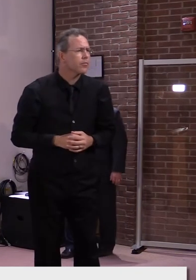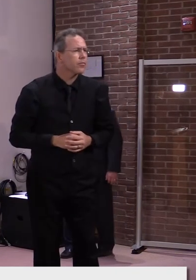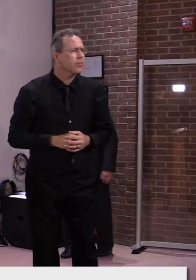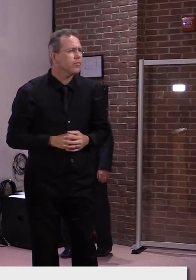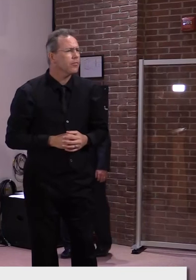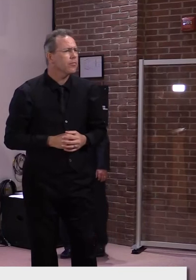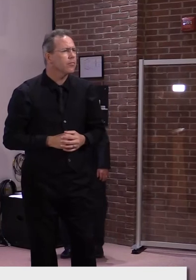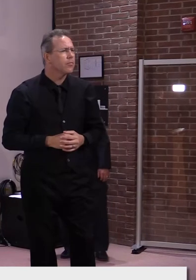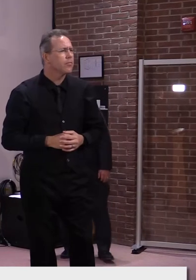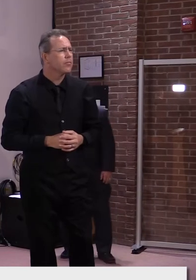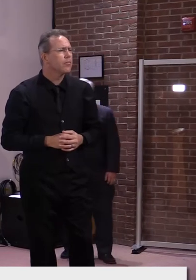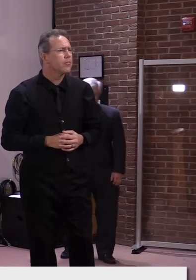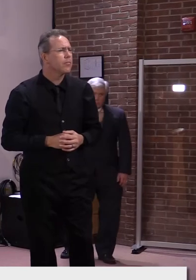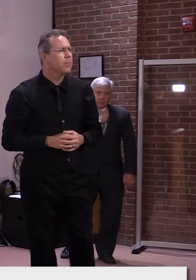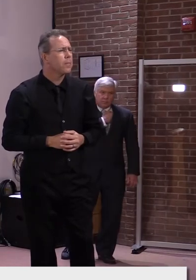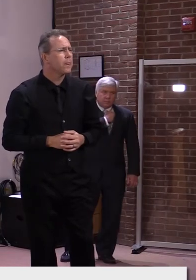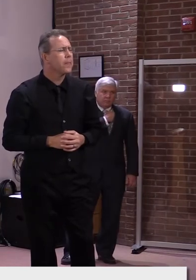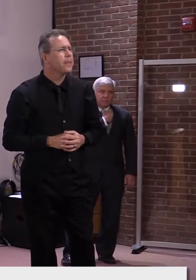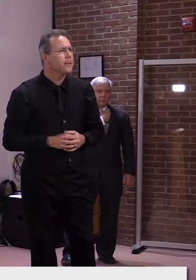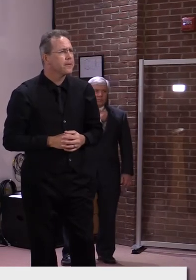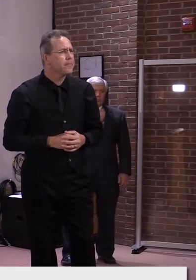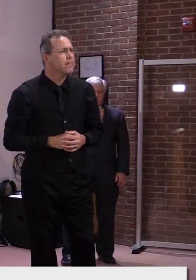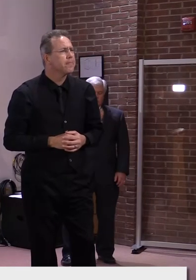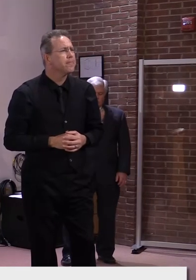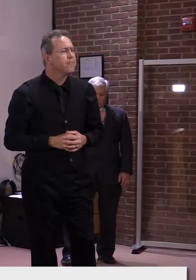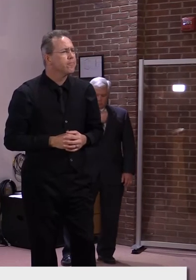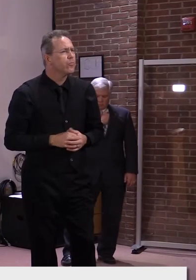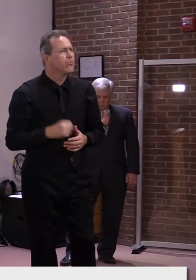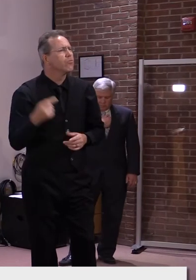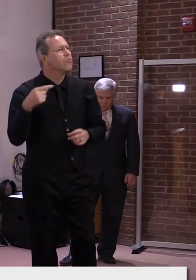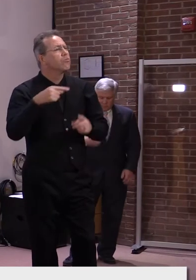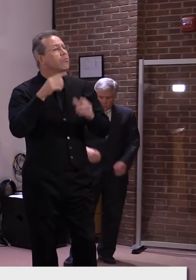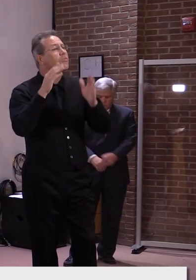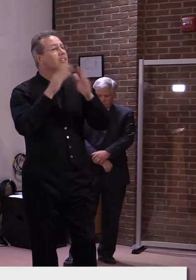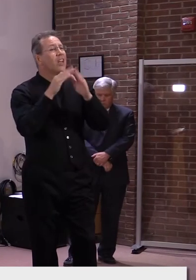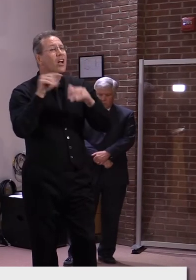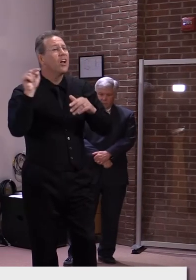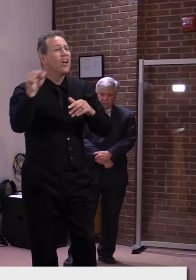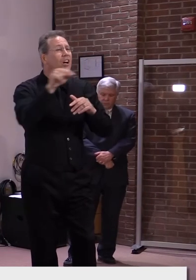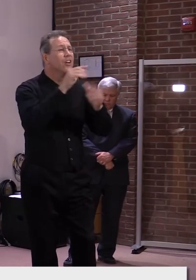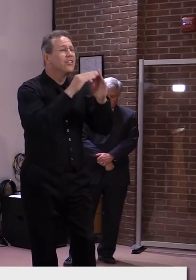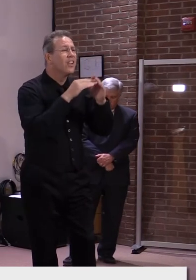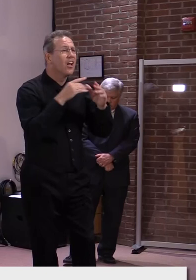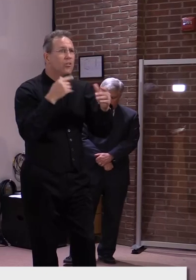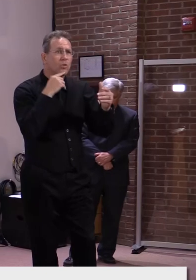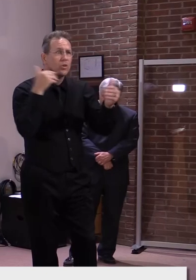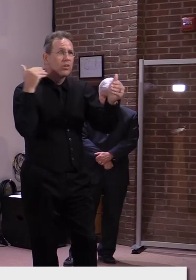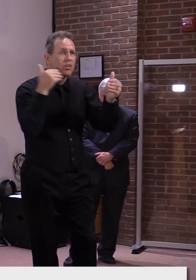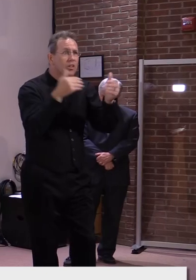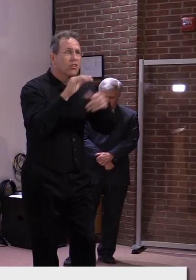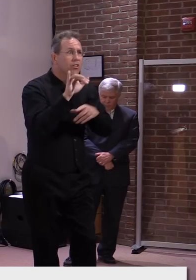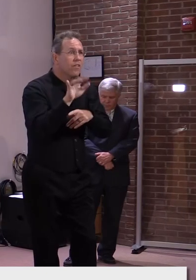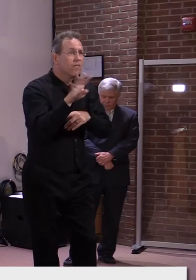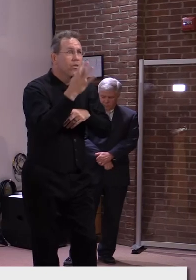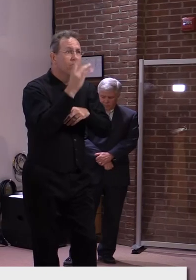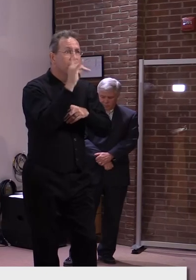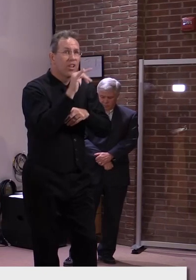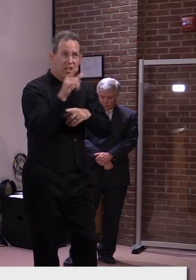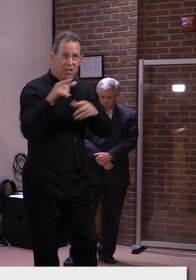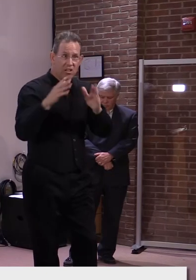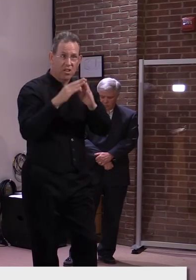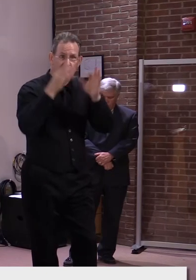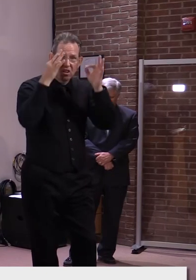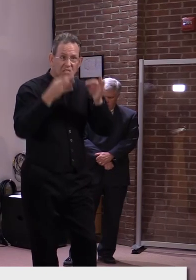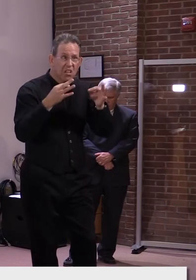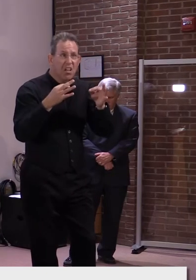4th festivities. Some towns are moving ahead without masks, assuming that we're at 80%